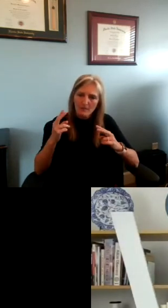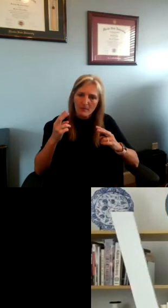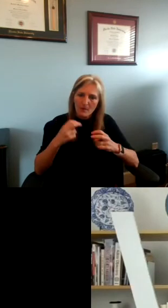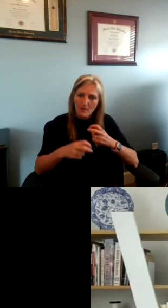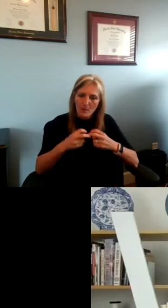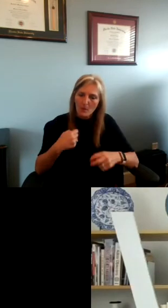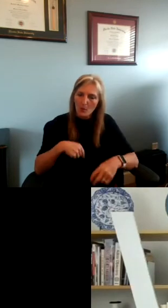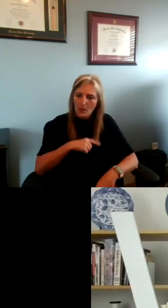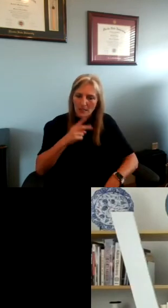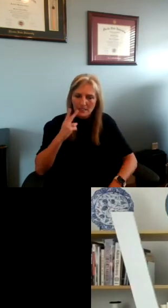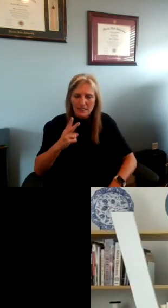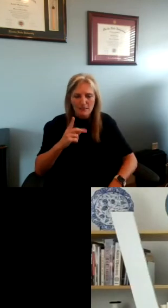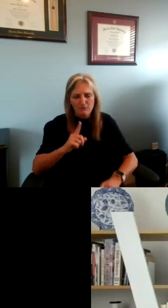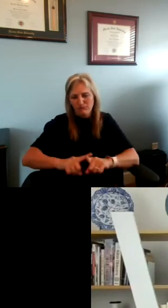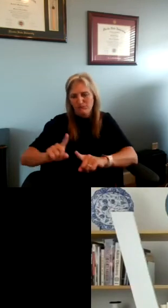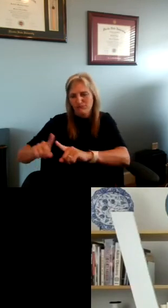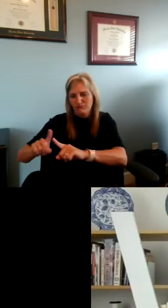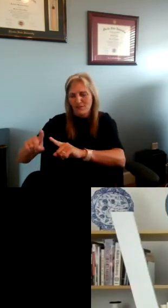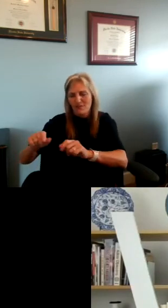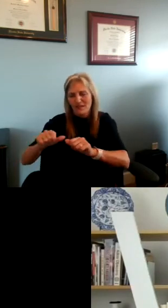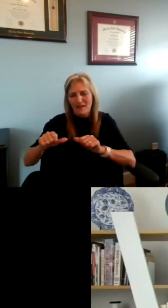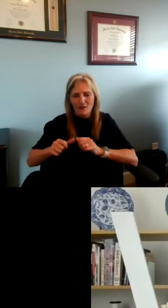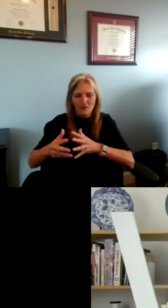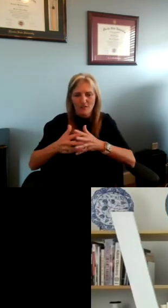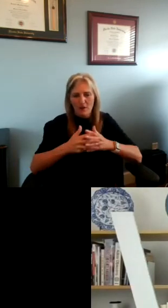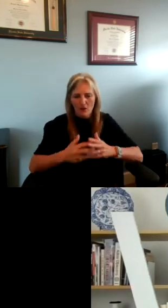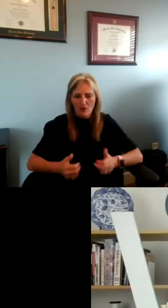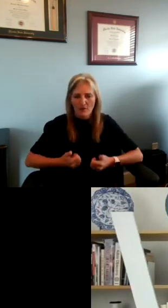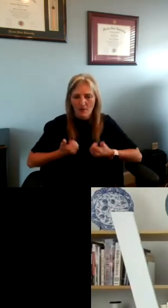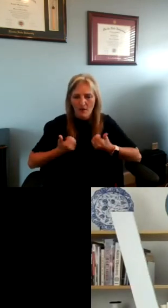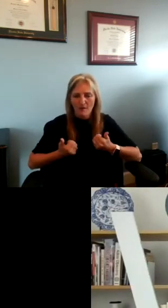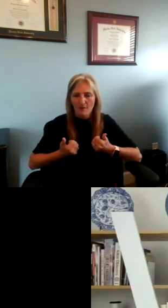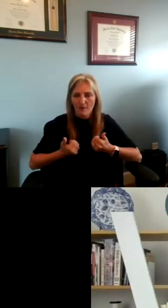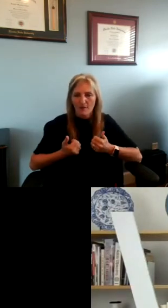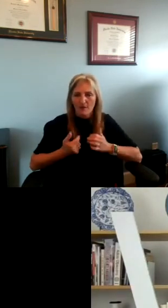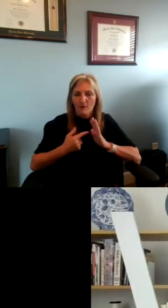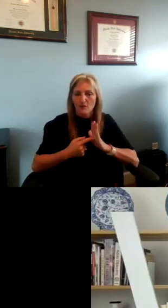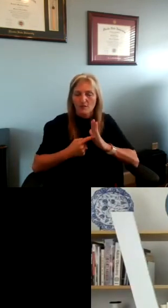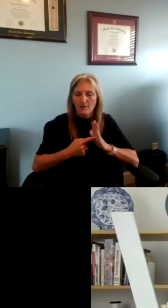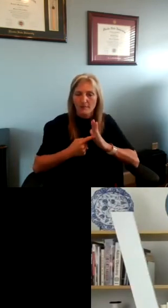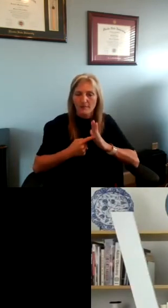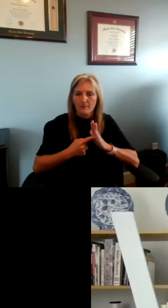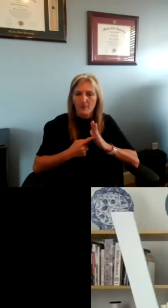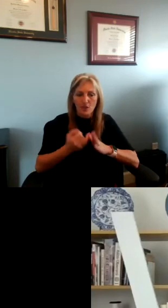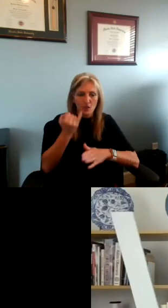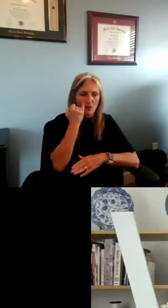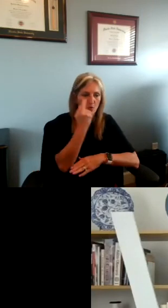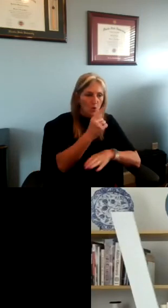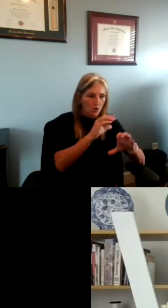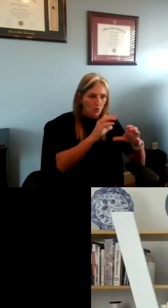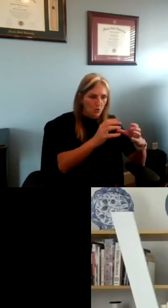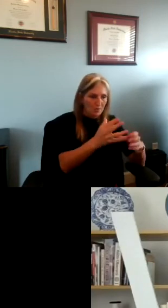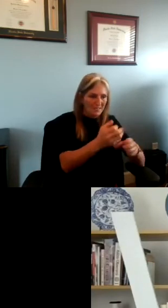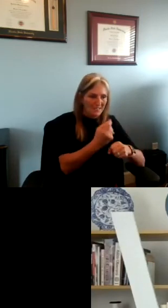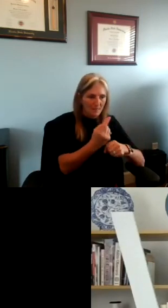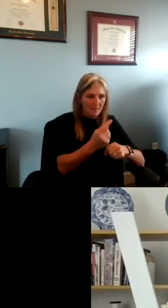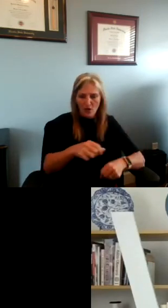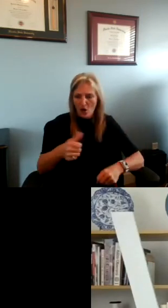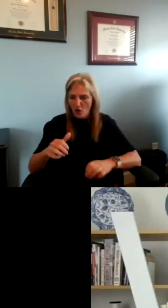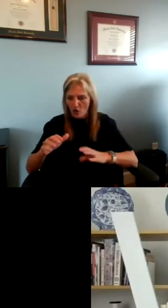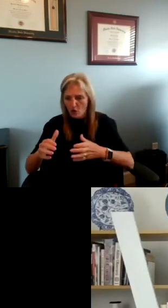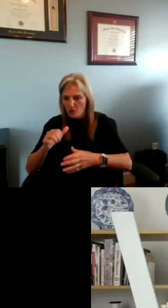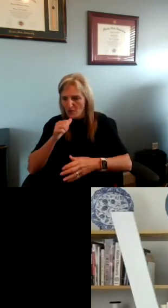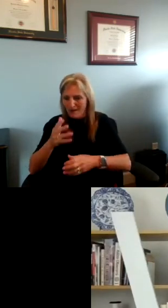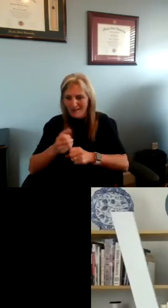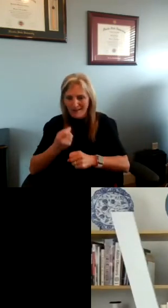in a lot of different aspects of American life, and that is the sense that if one group gets something, one group doesn't get something. It's